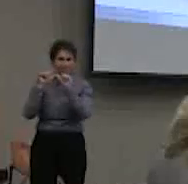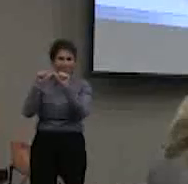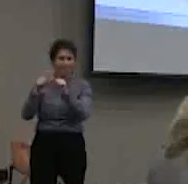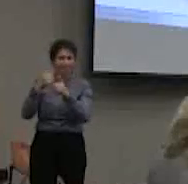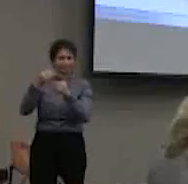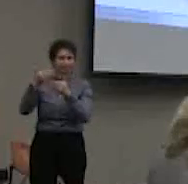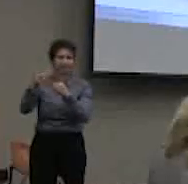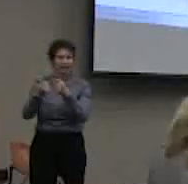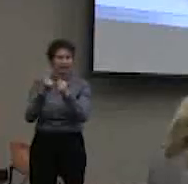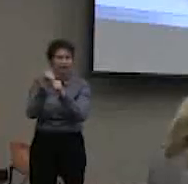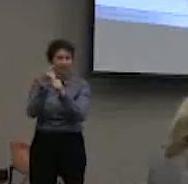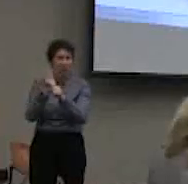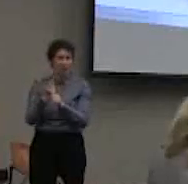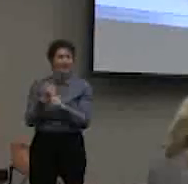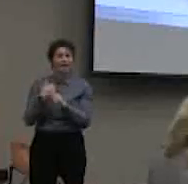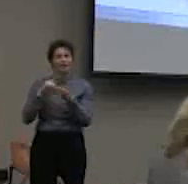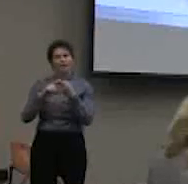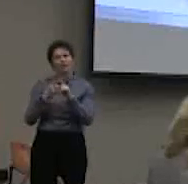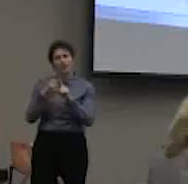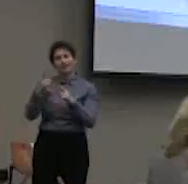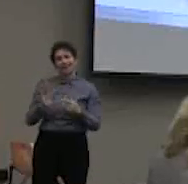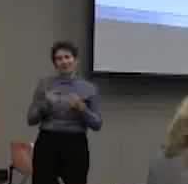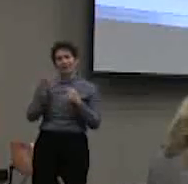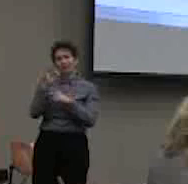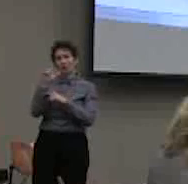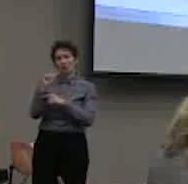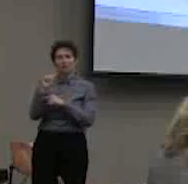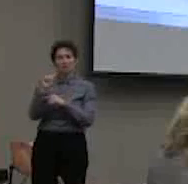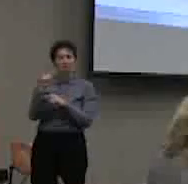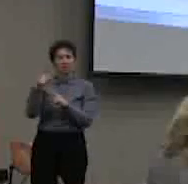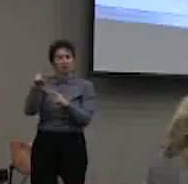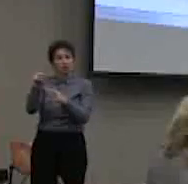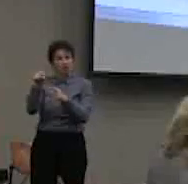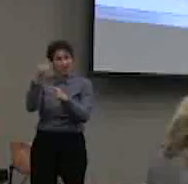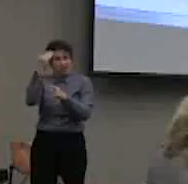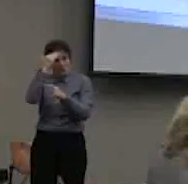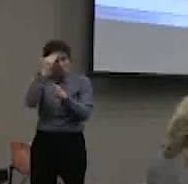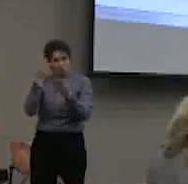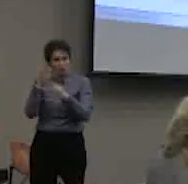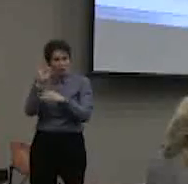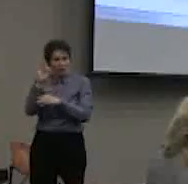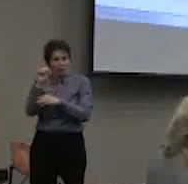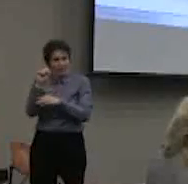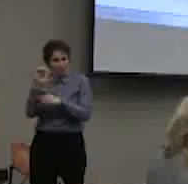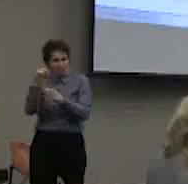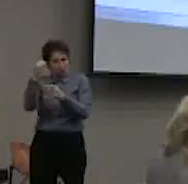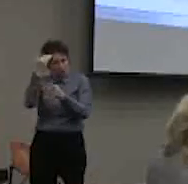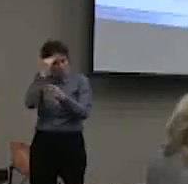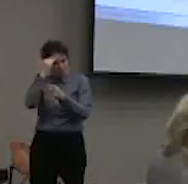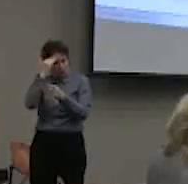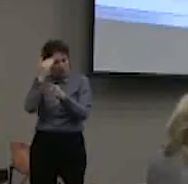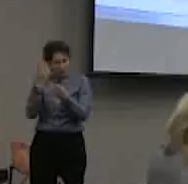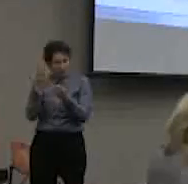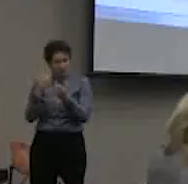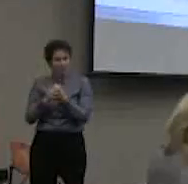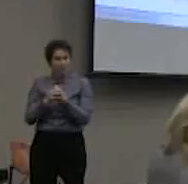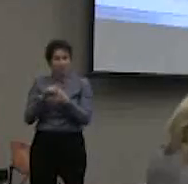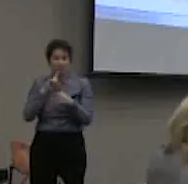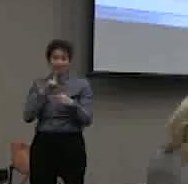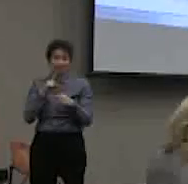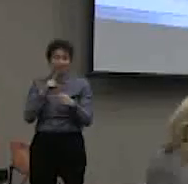year? So I have a friend who lives in Florida. That is a known thing. She knows what her FSC is. That is something that has